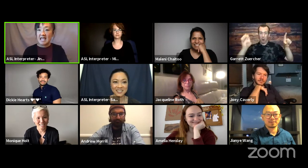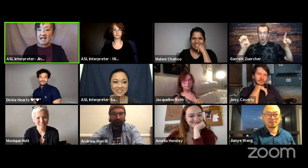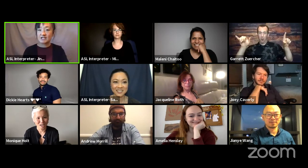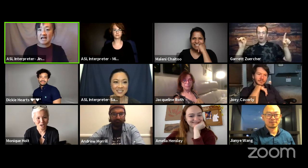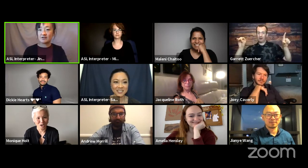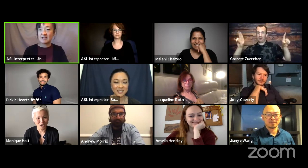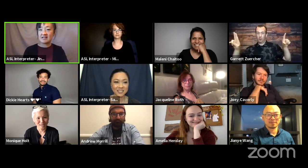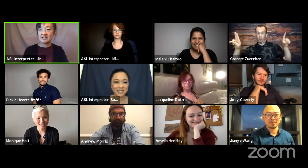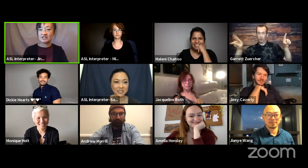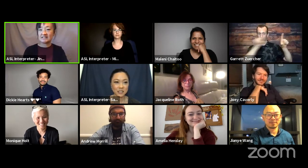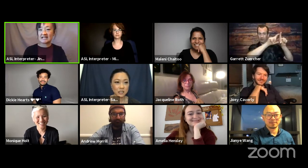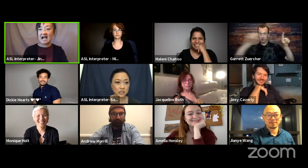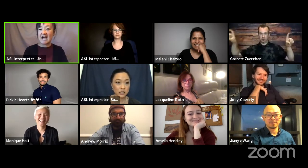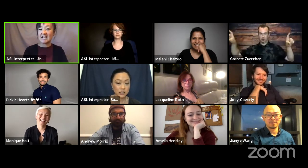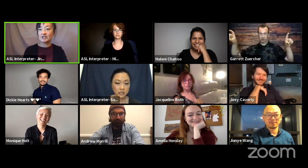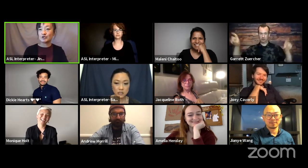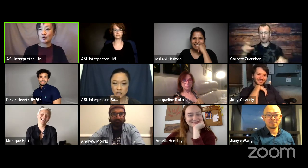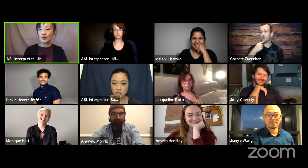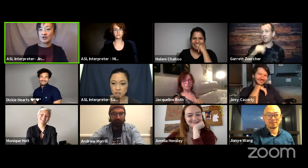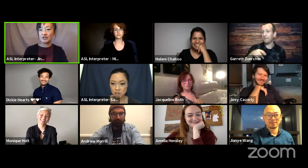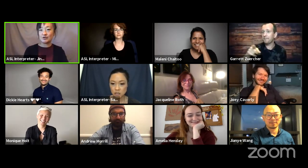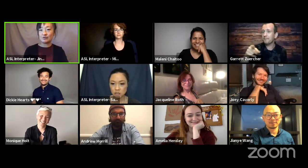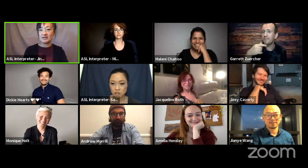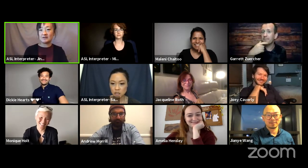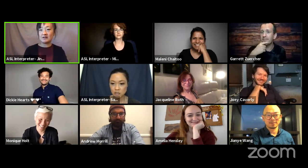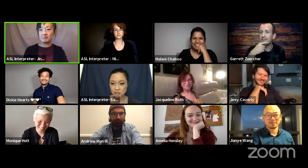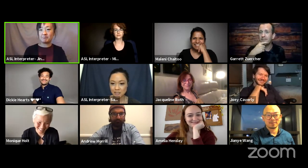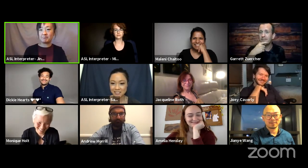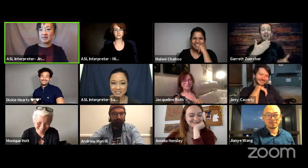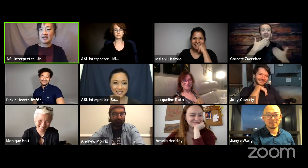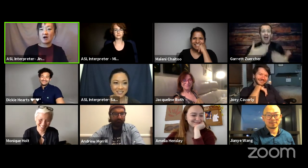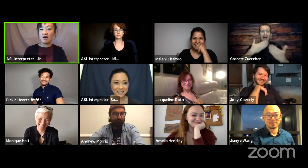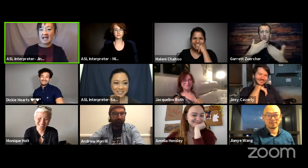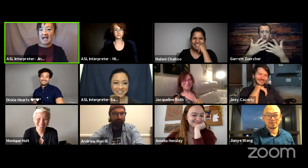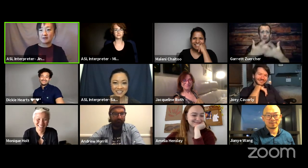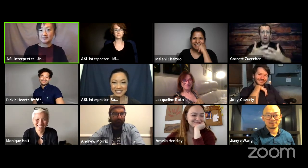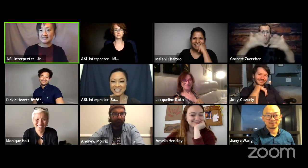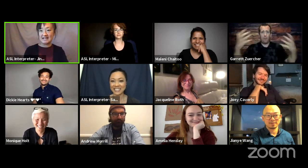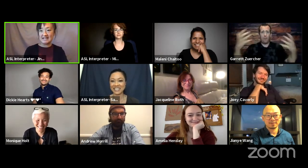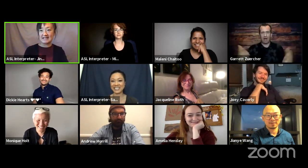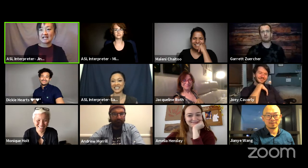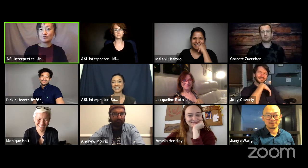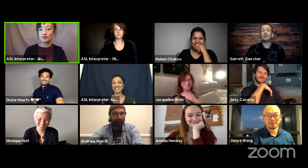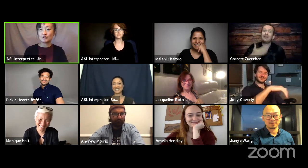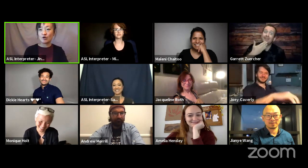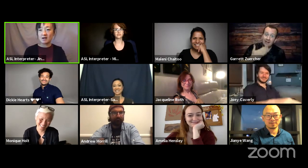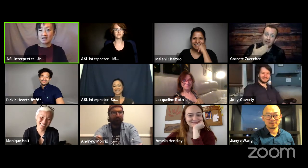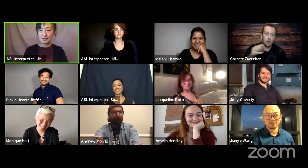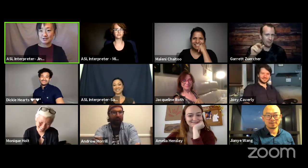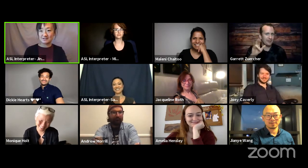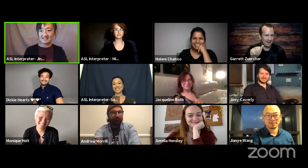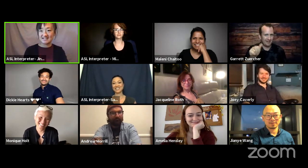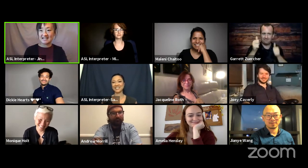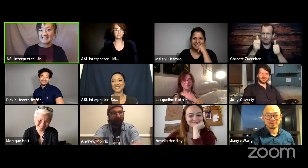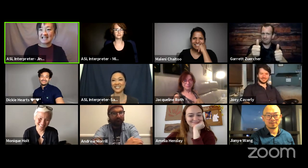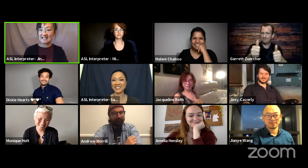And now, and then she's saying, I adore you in all caps, and thank you so much. And thank